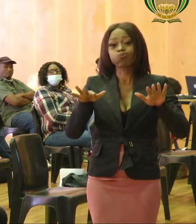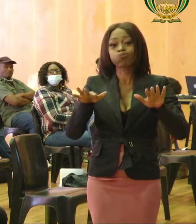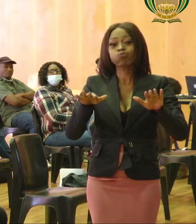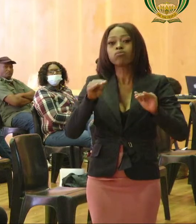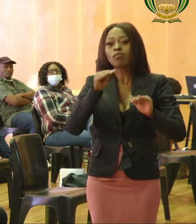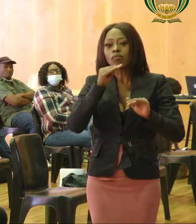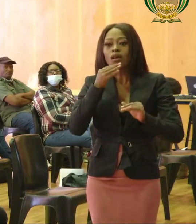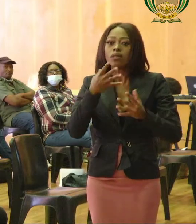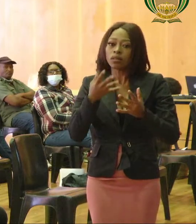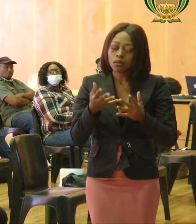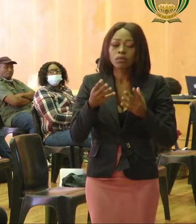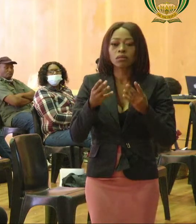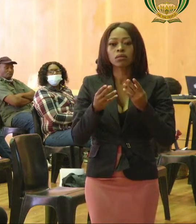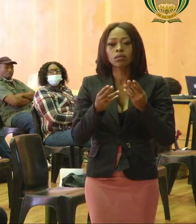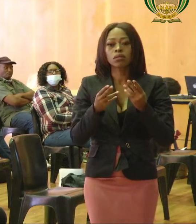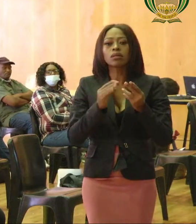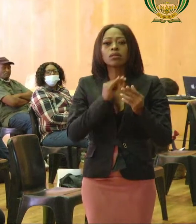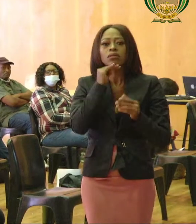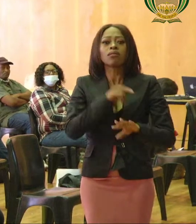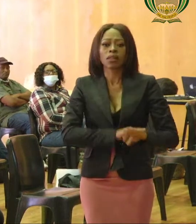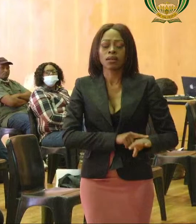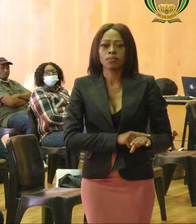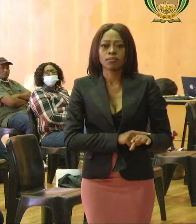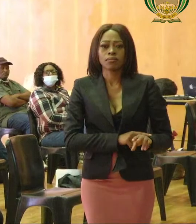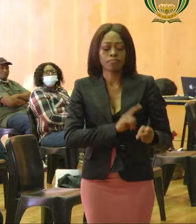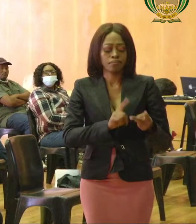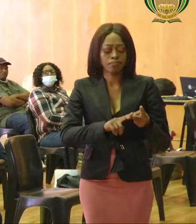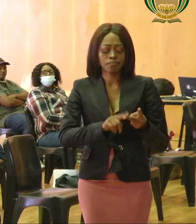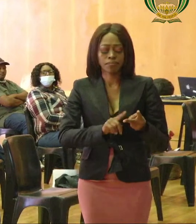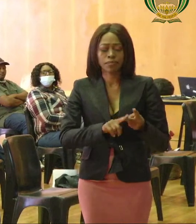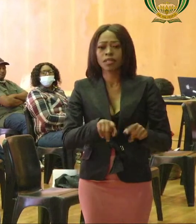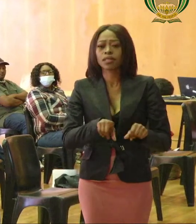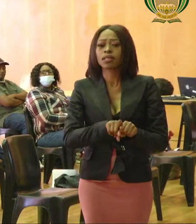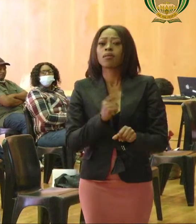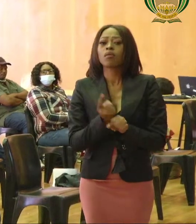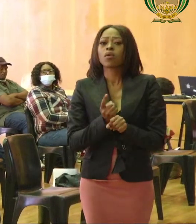entertained with ample time, and it should also